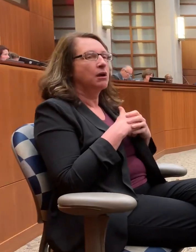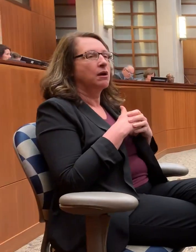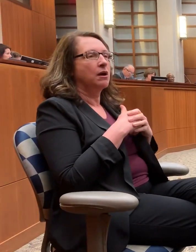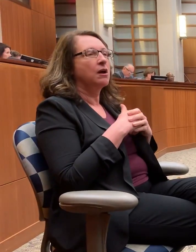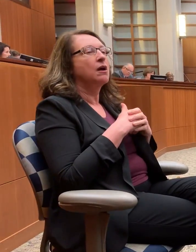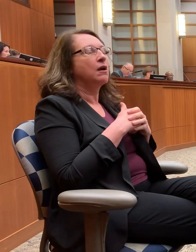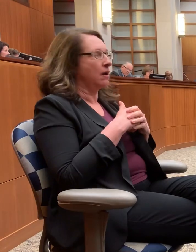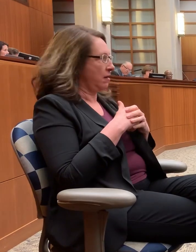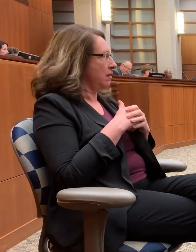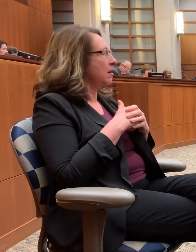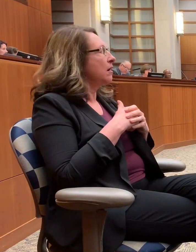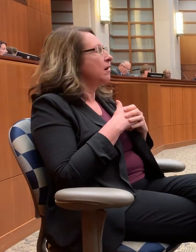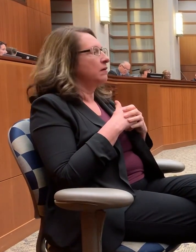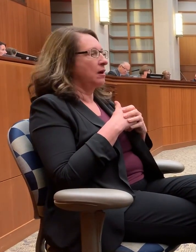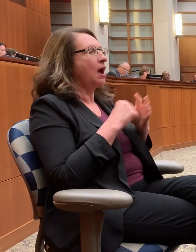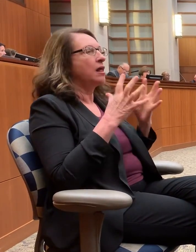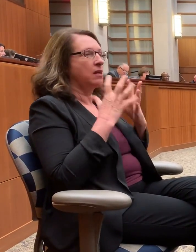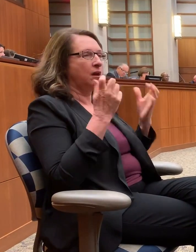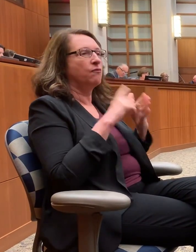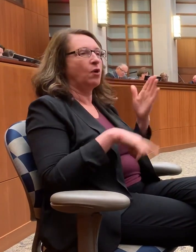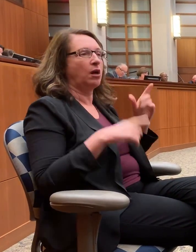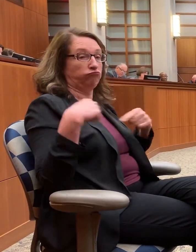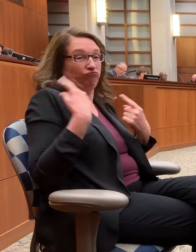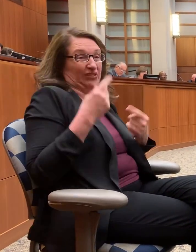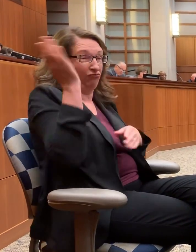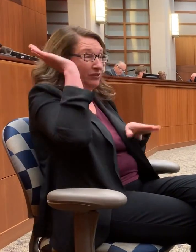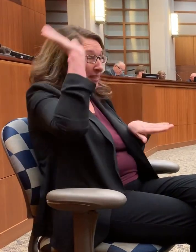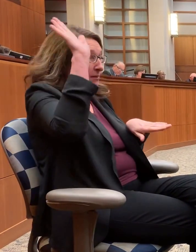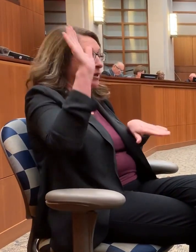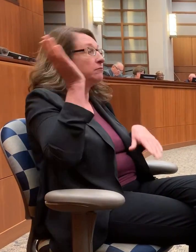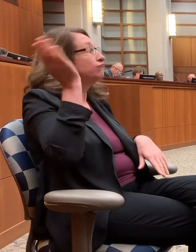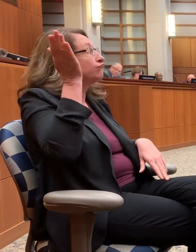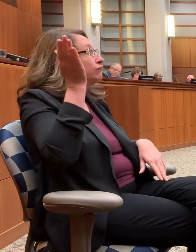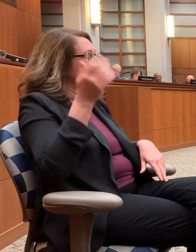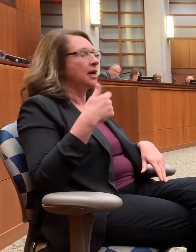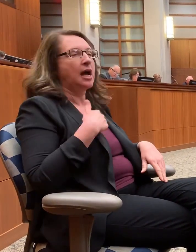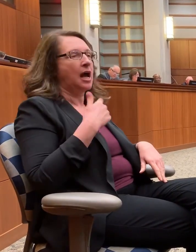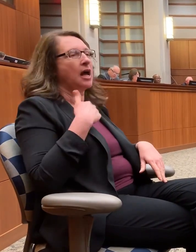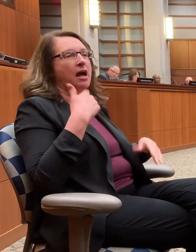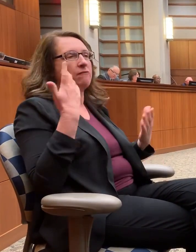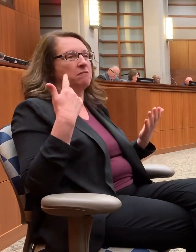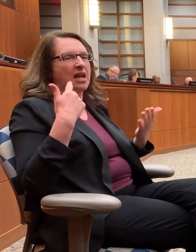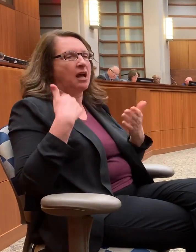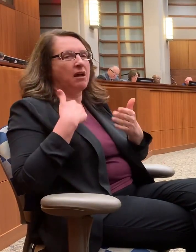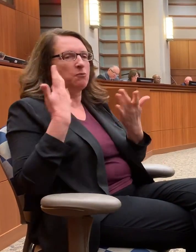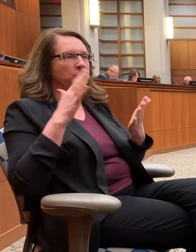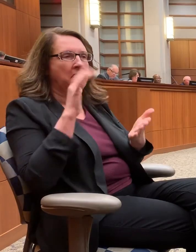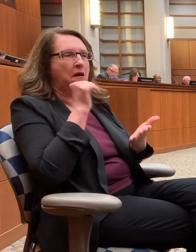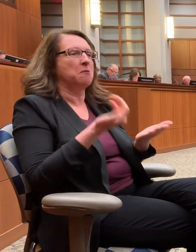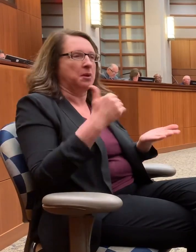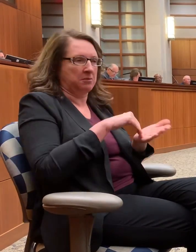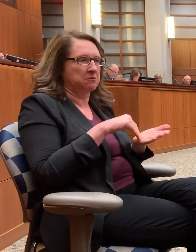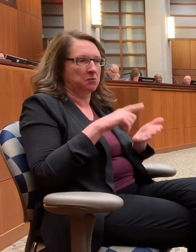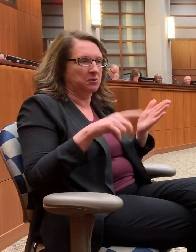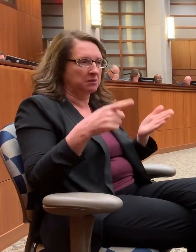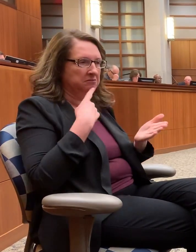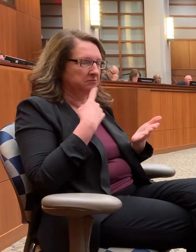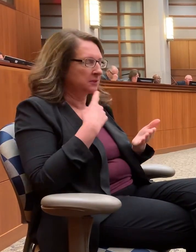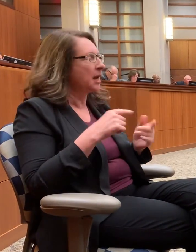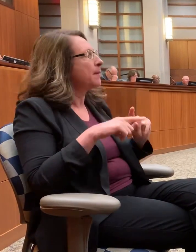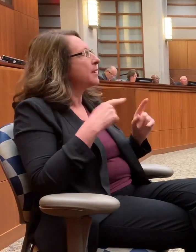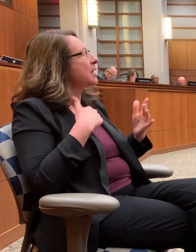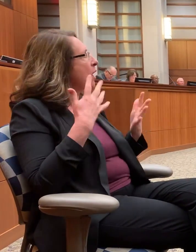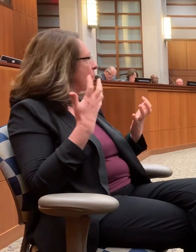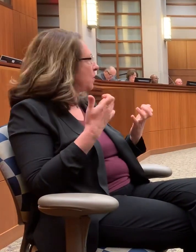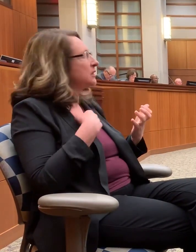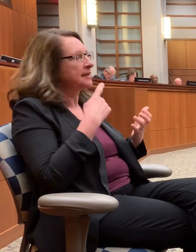A lot of what has been said, they've covered, so I'm not going to cover that. But I do want you